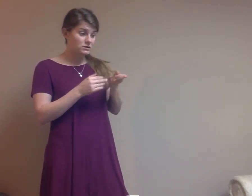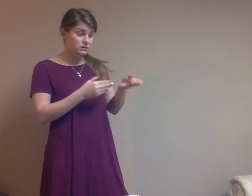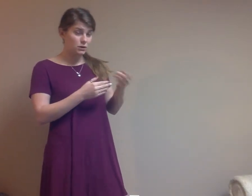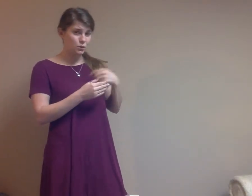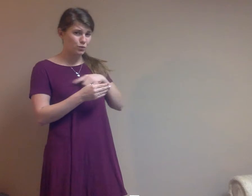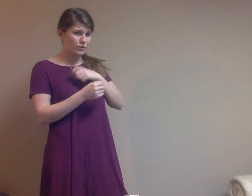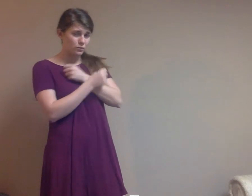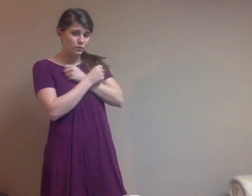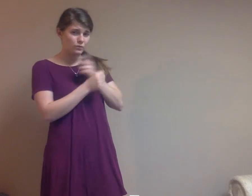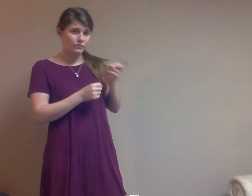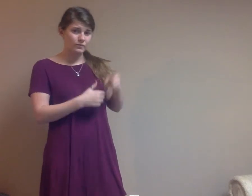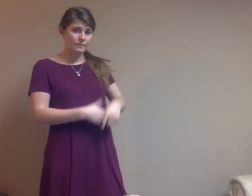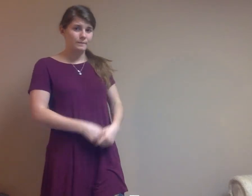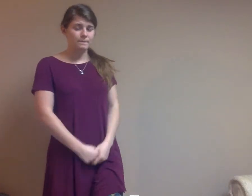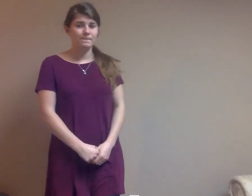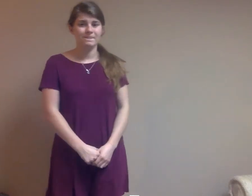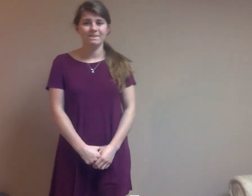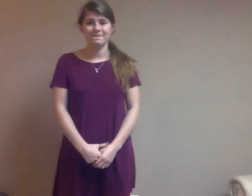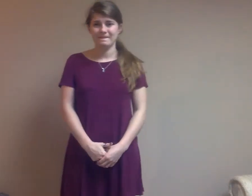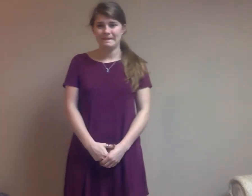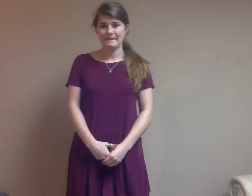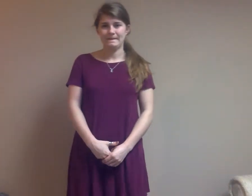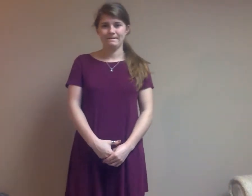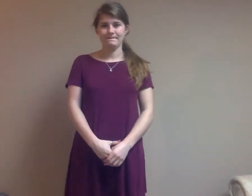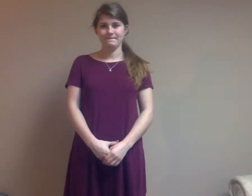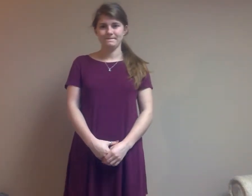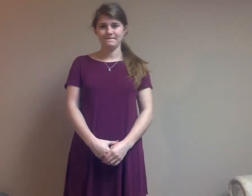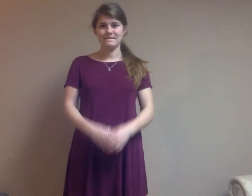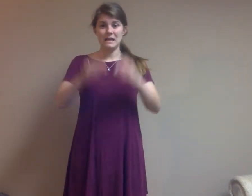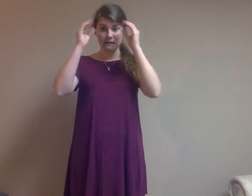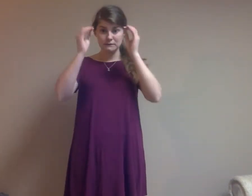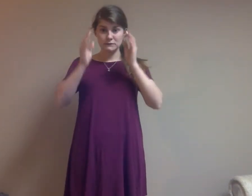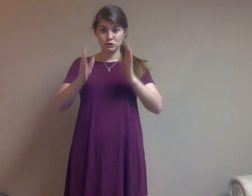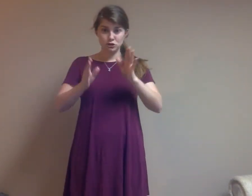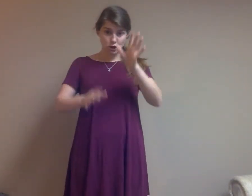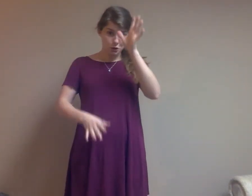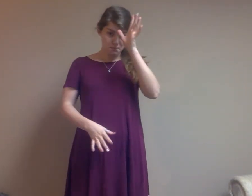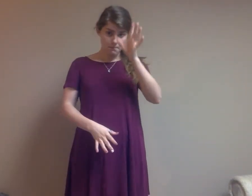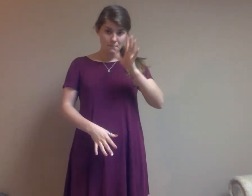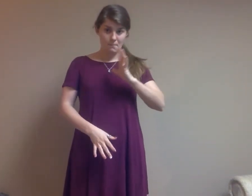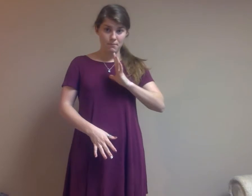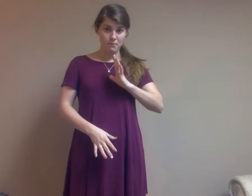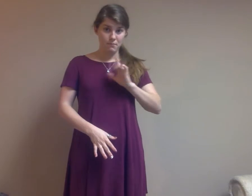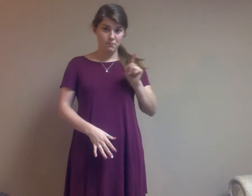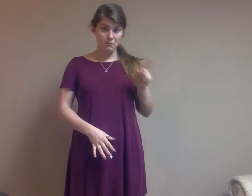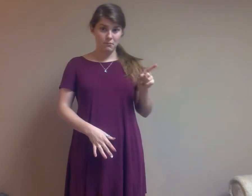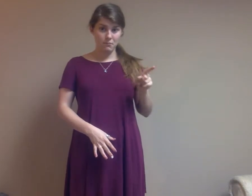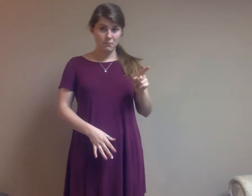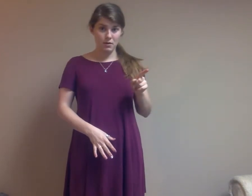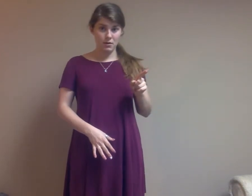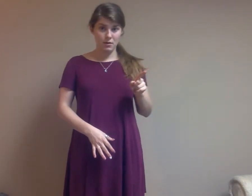OK, we've got another very, very busy afternoon of sport this afternoon. A mere 20 fixtures going on. We've got hockey